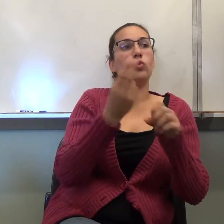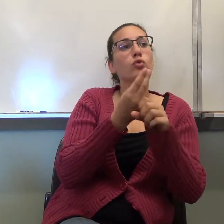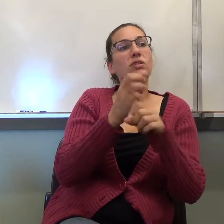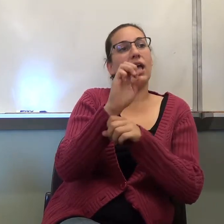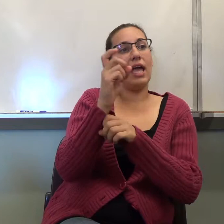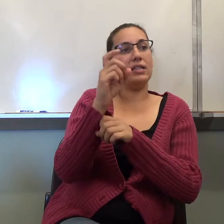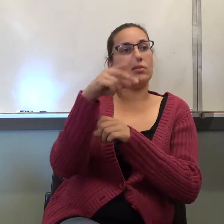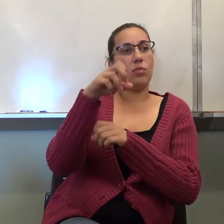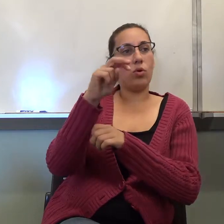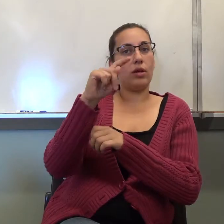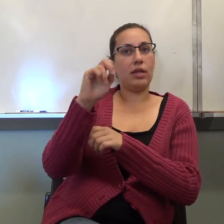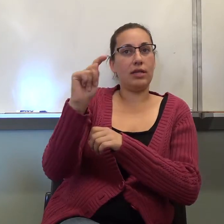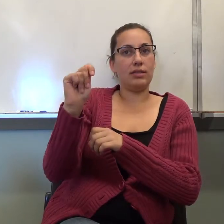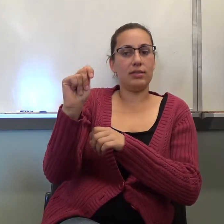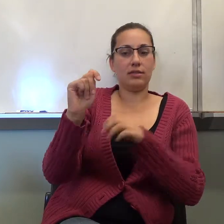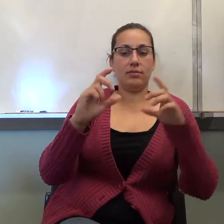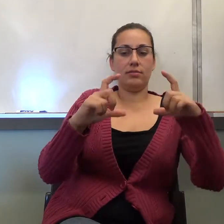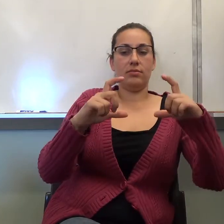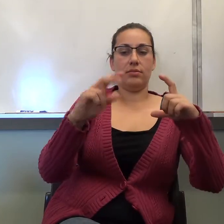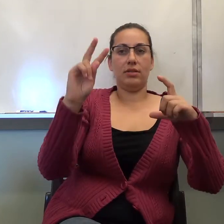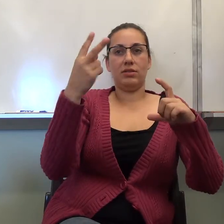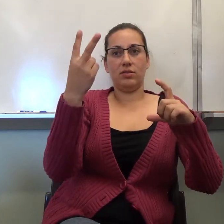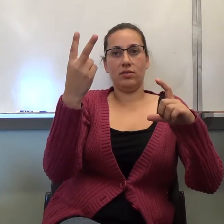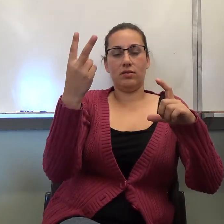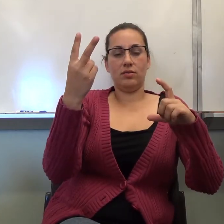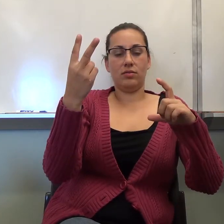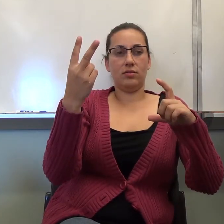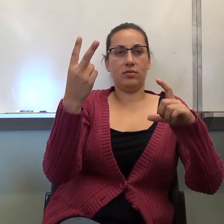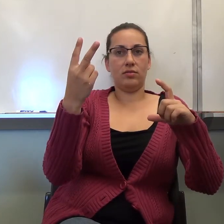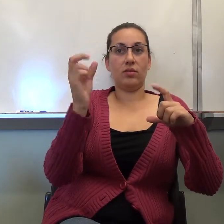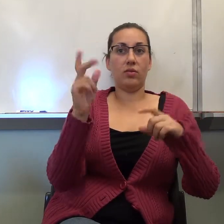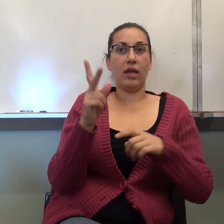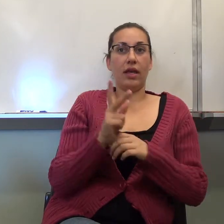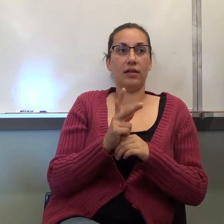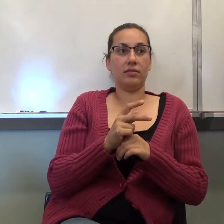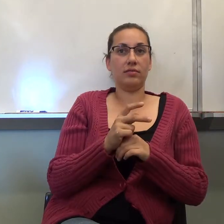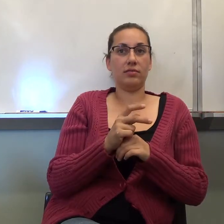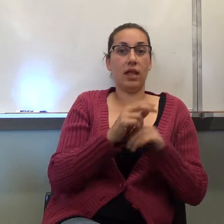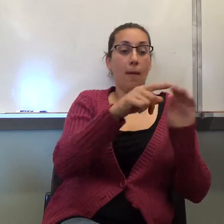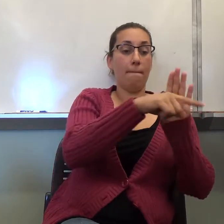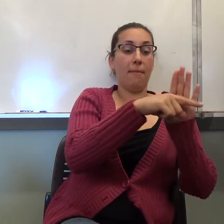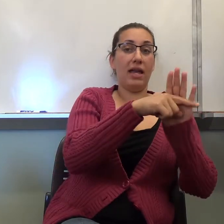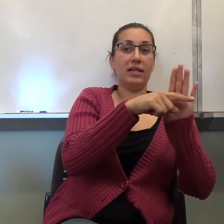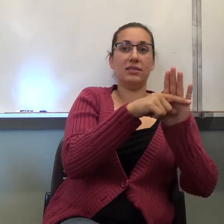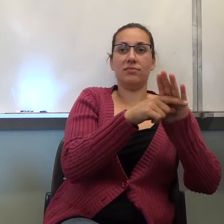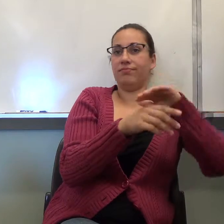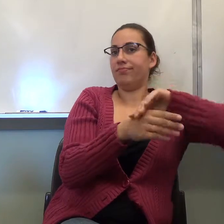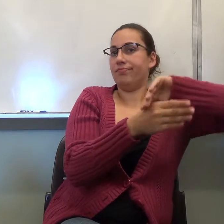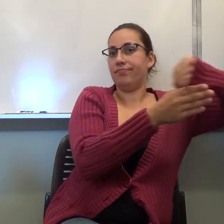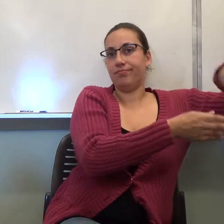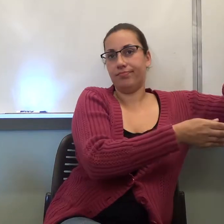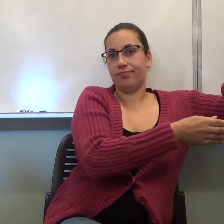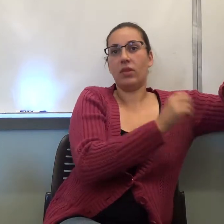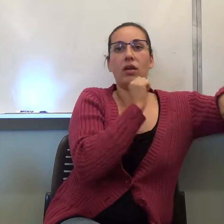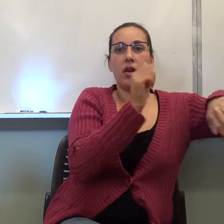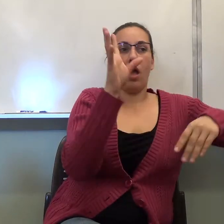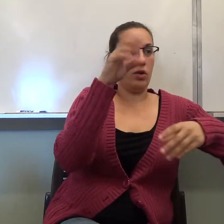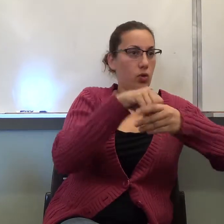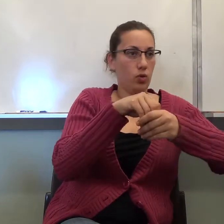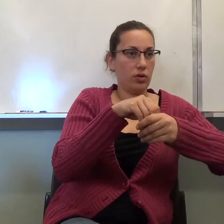what's immediately to the left. Only the A is immediately to the left. The minus sign is not. Okay? So you've got to square the -7. If